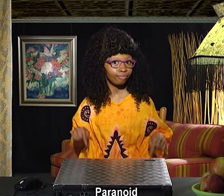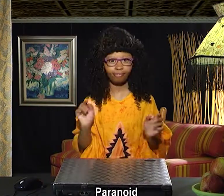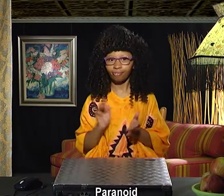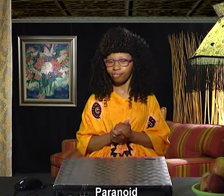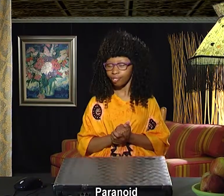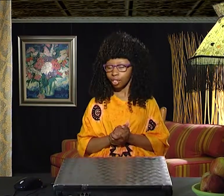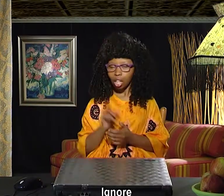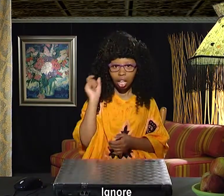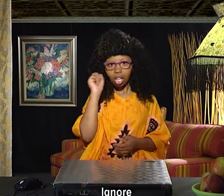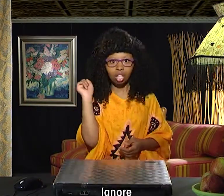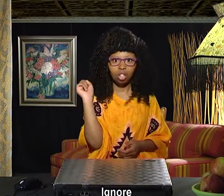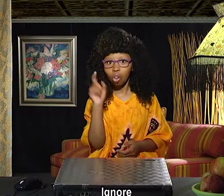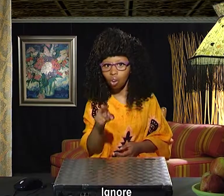Paranoid. Ignore.